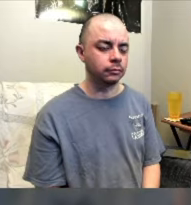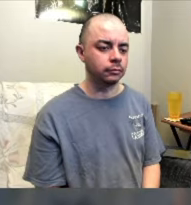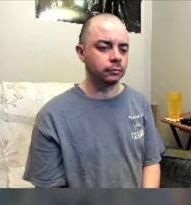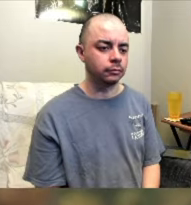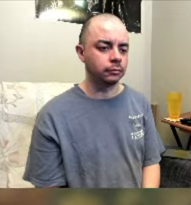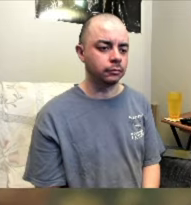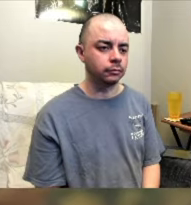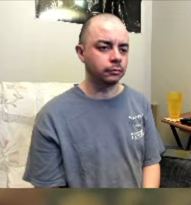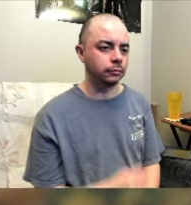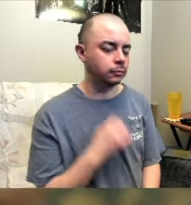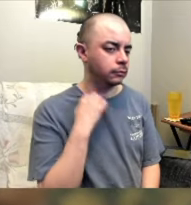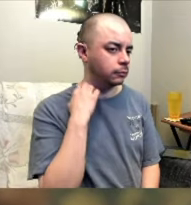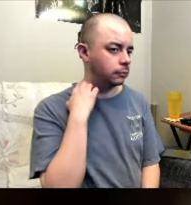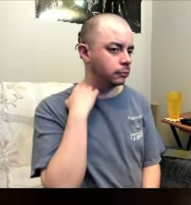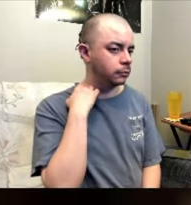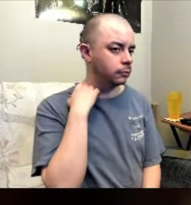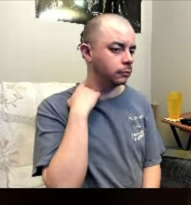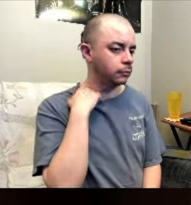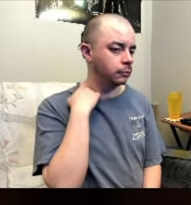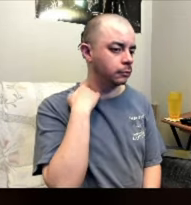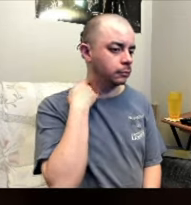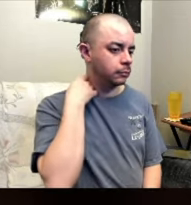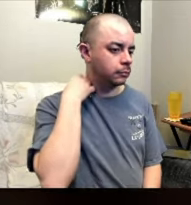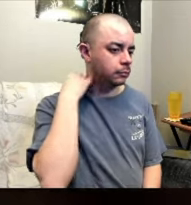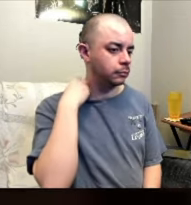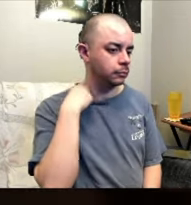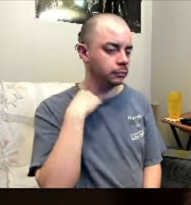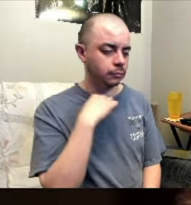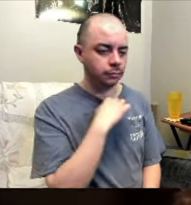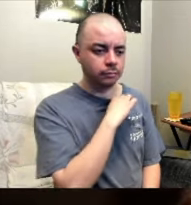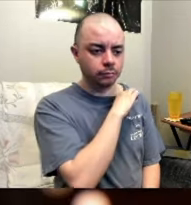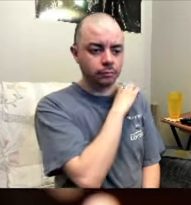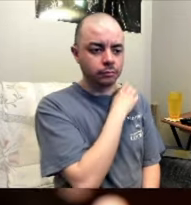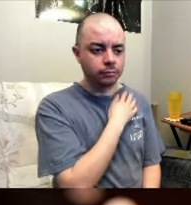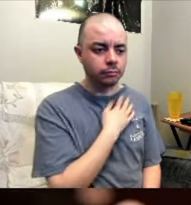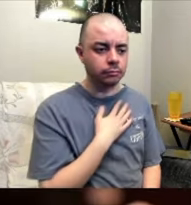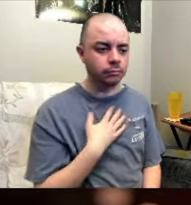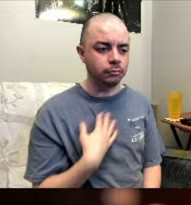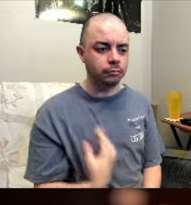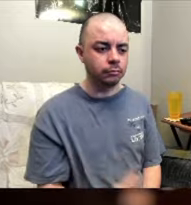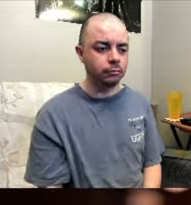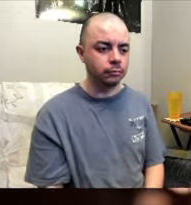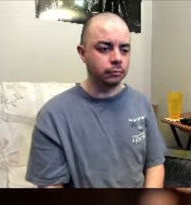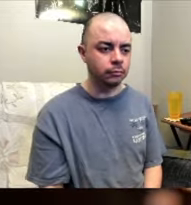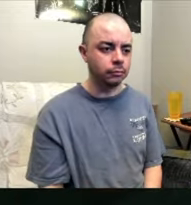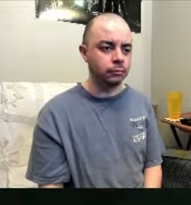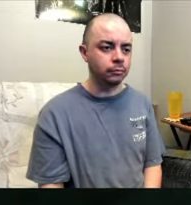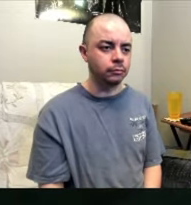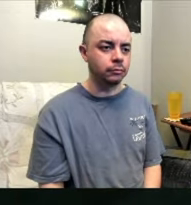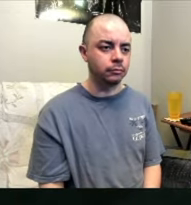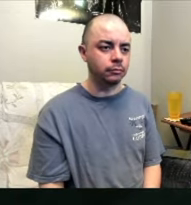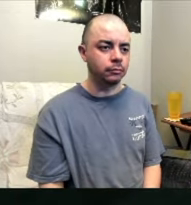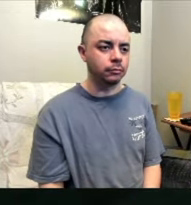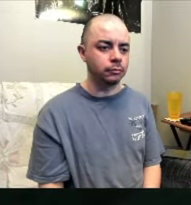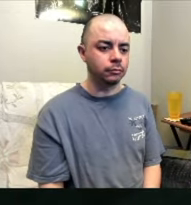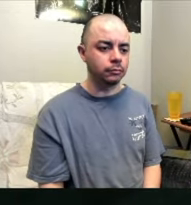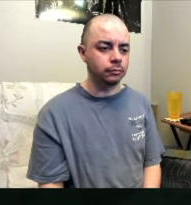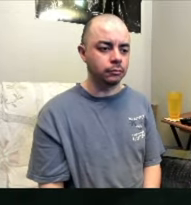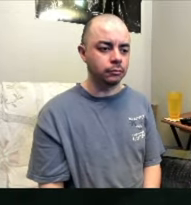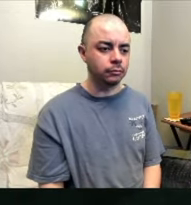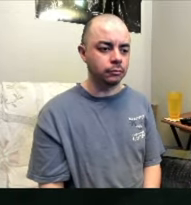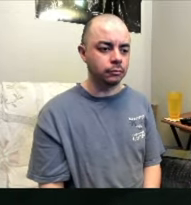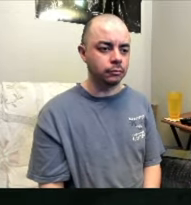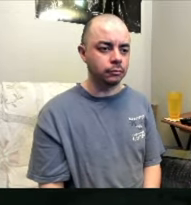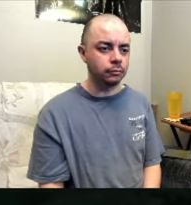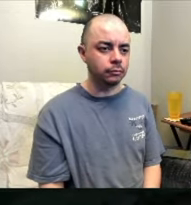the relationship between Ellie and Joel, the relationships that we see Ellie having, and just the greater world that we're in,